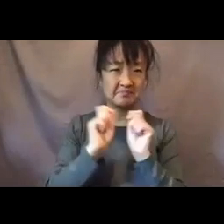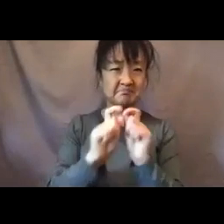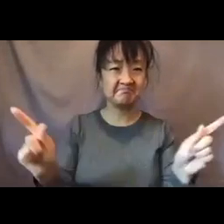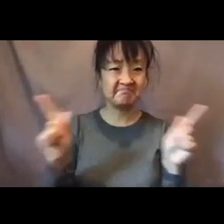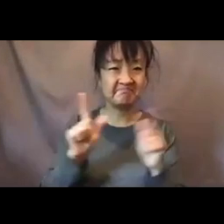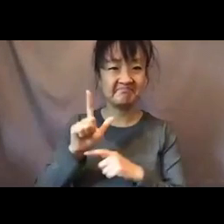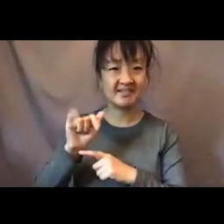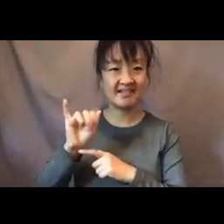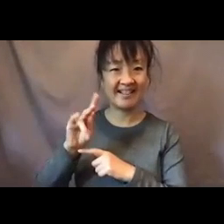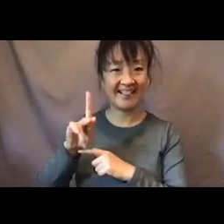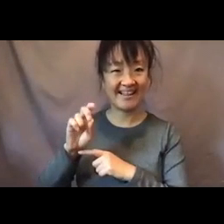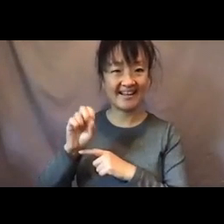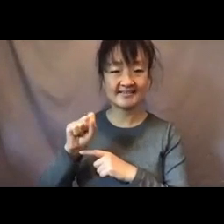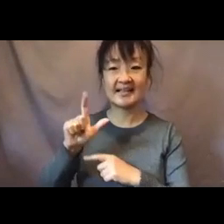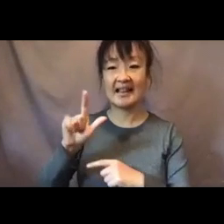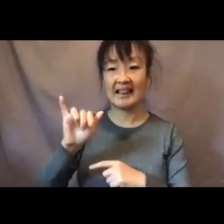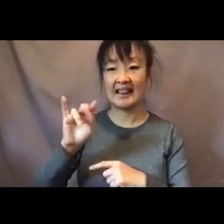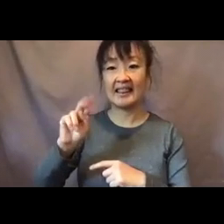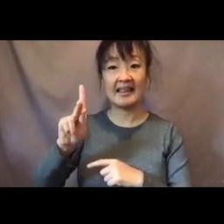to